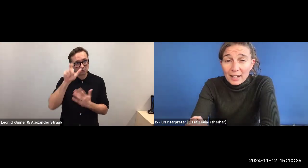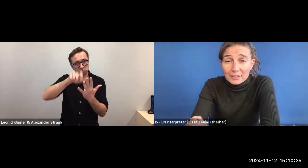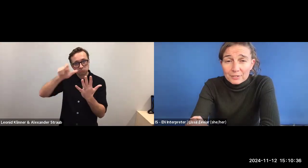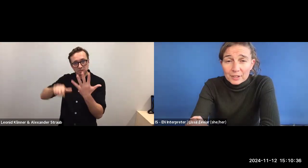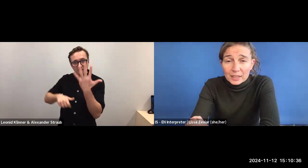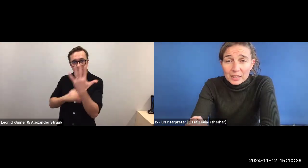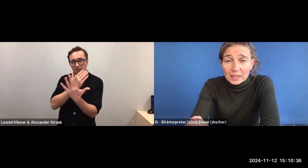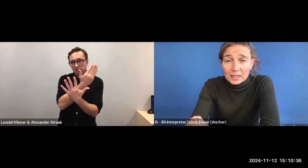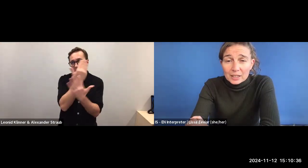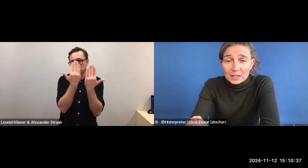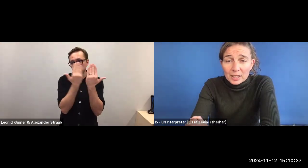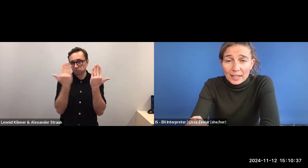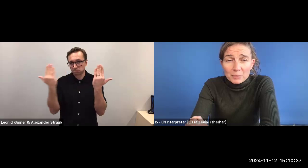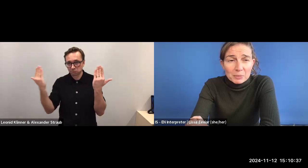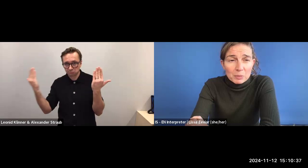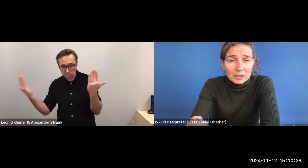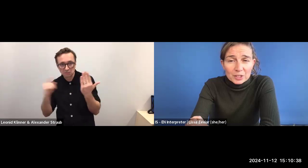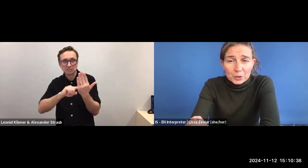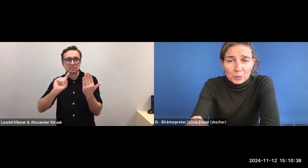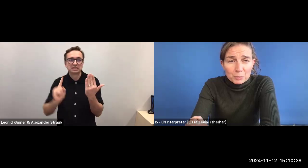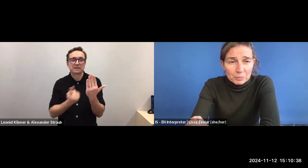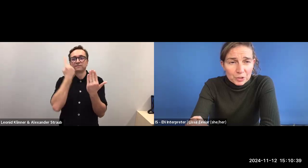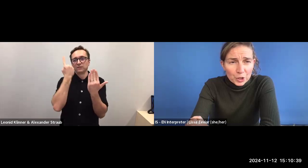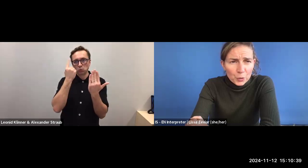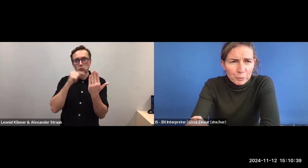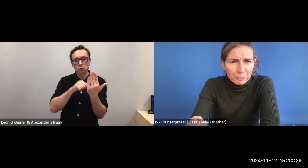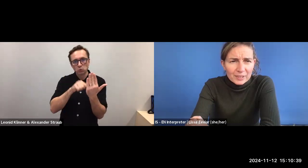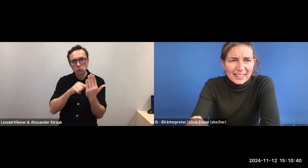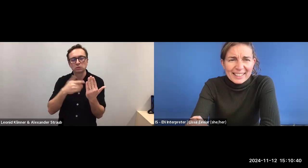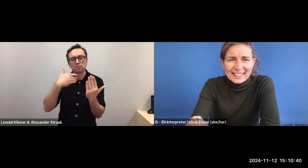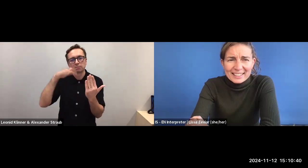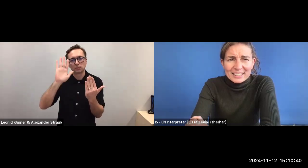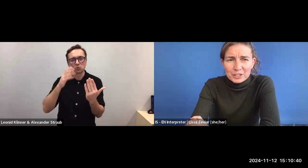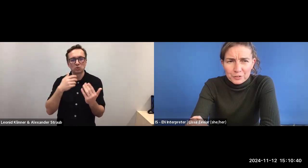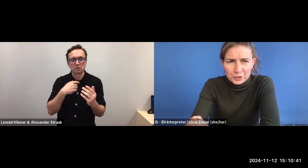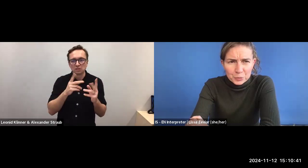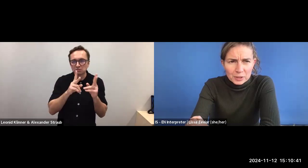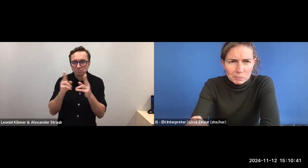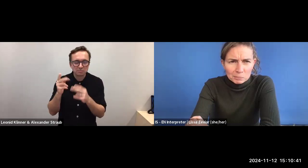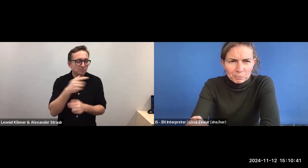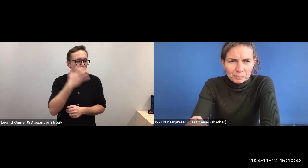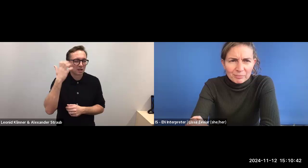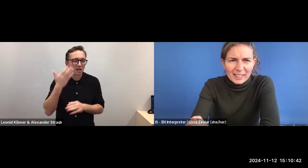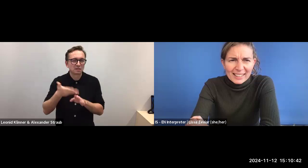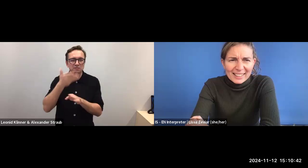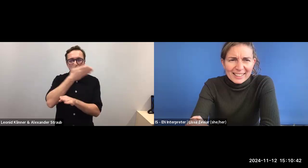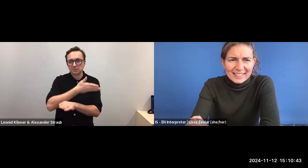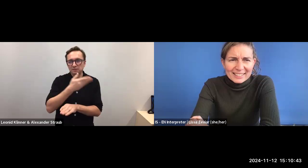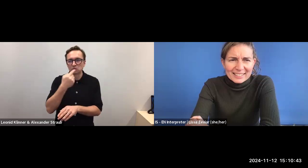So we had 5 items that we wanted to show. This is the first one.